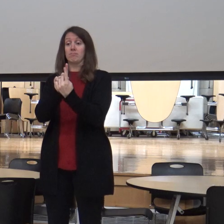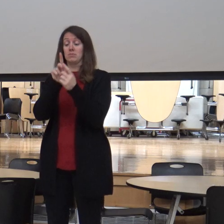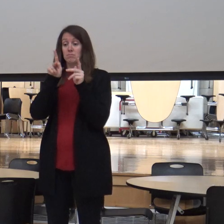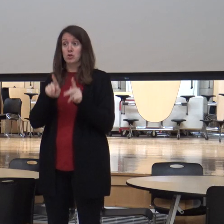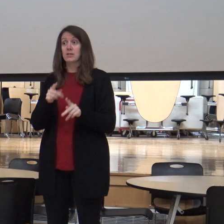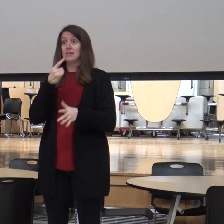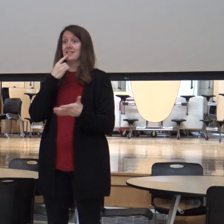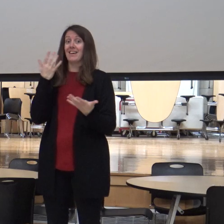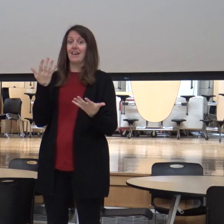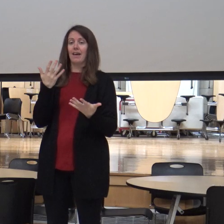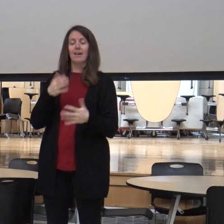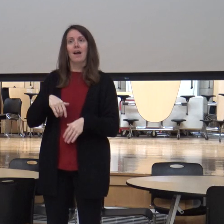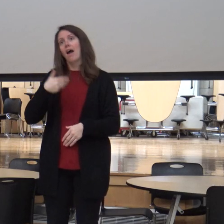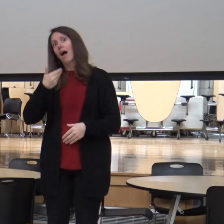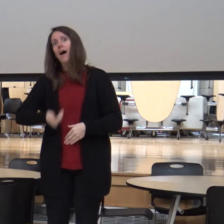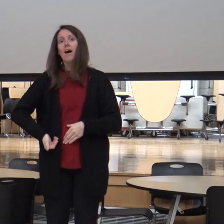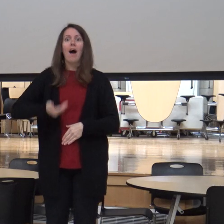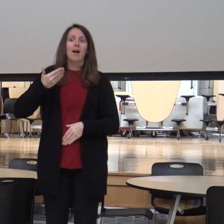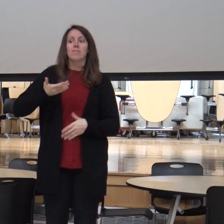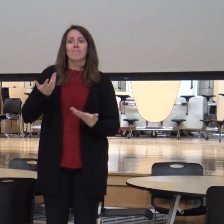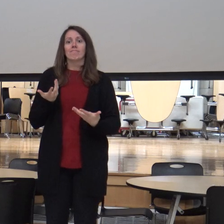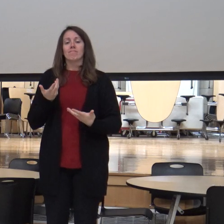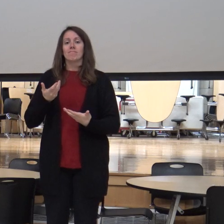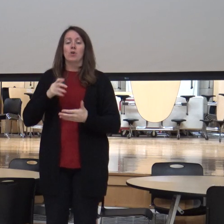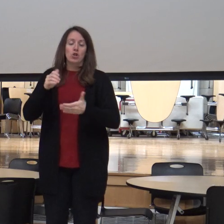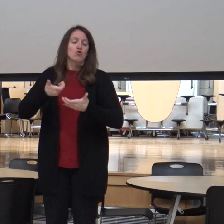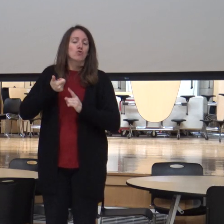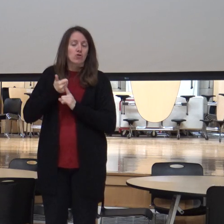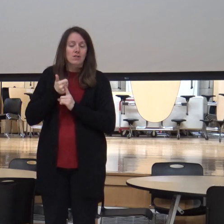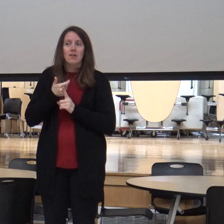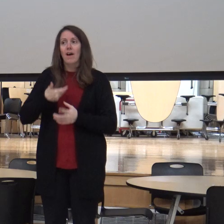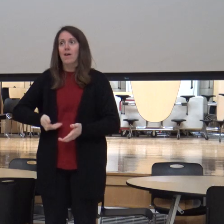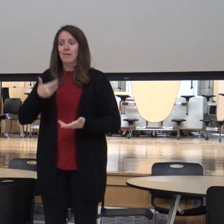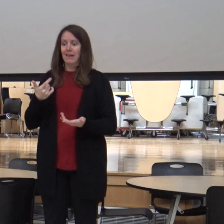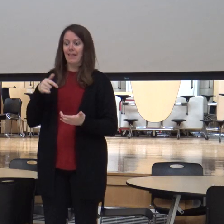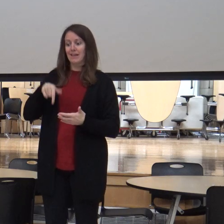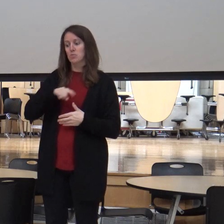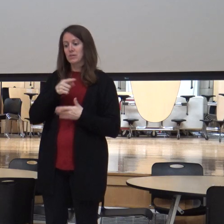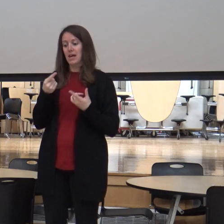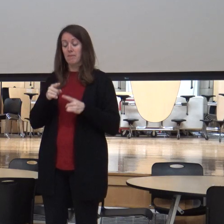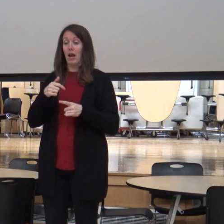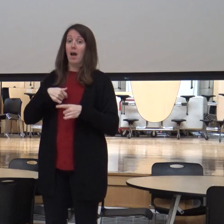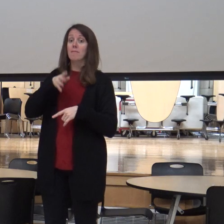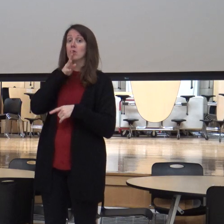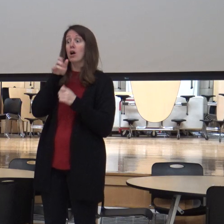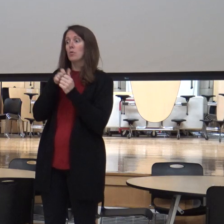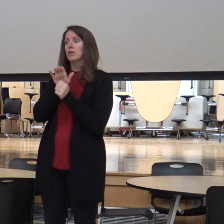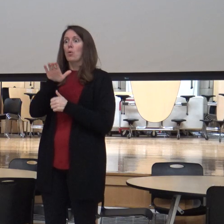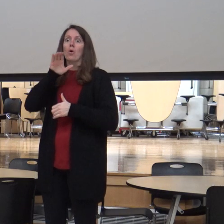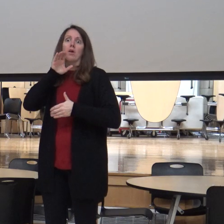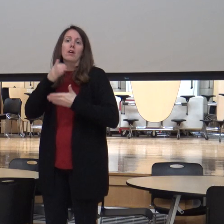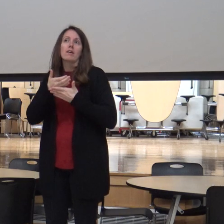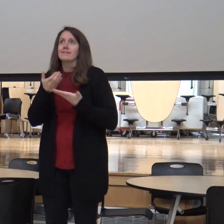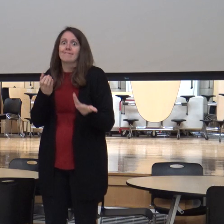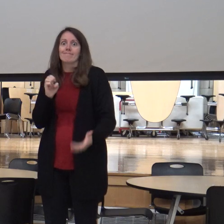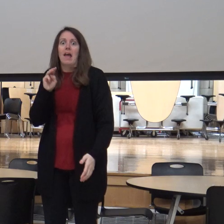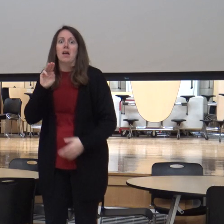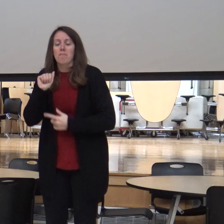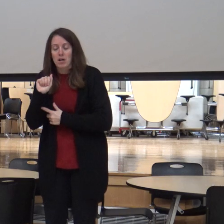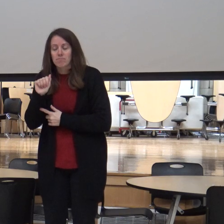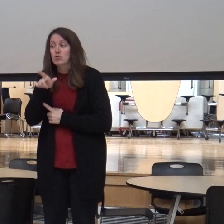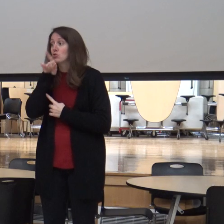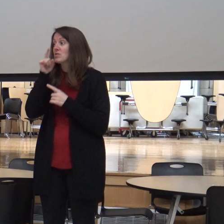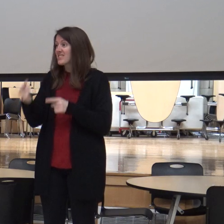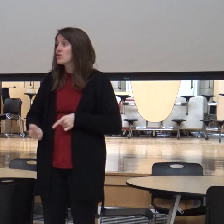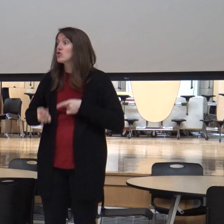introduce yourself, here's what's going on. I've been talking with your daughter Emma, and she's just really struggling. I want you to know,